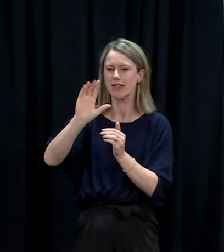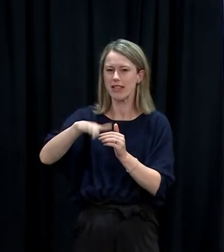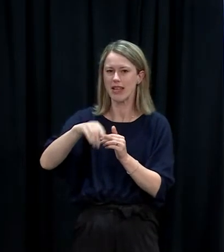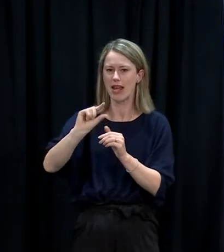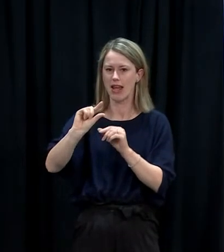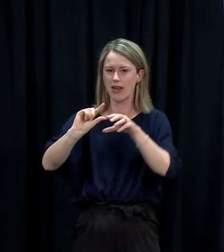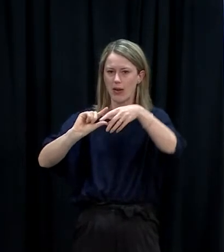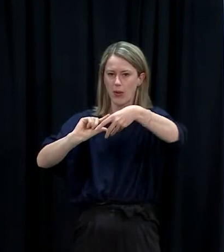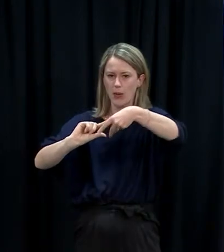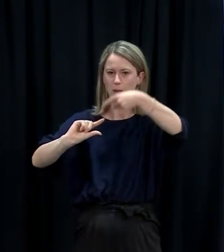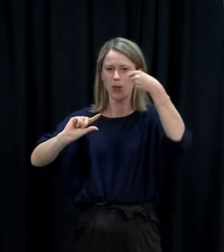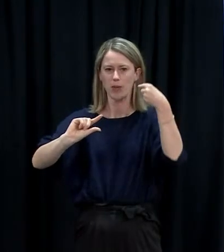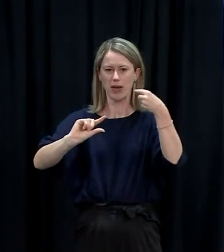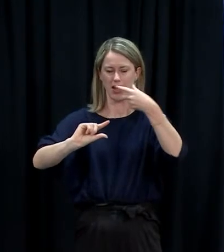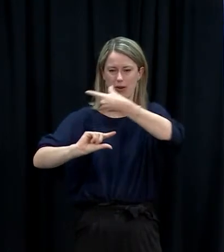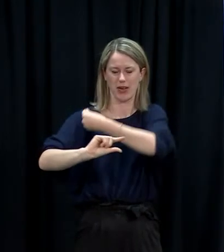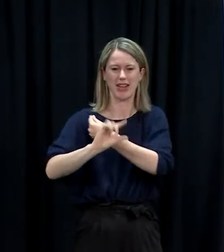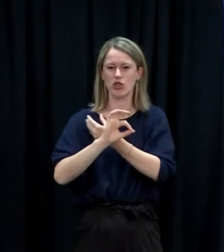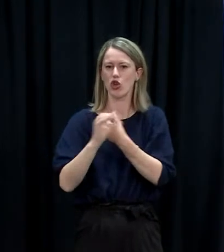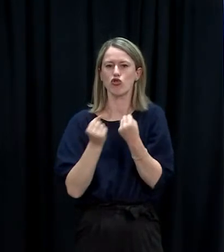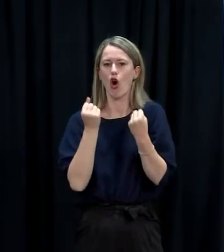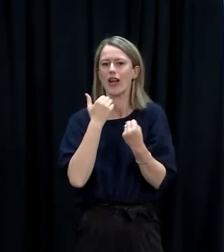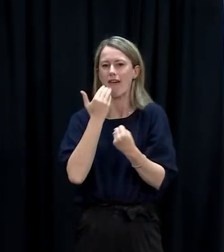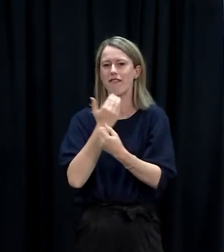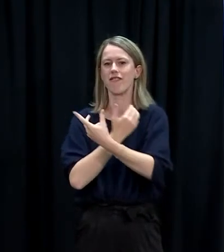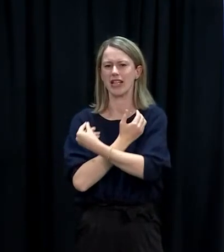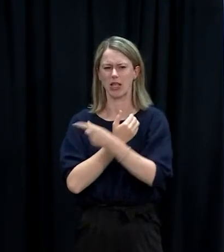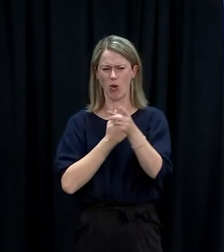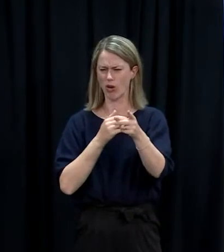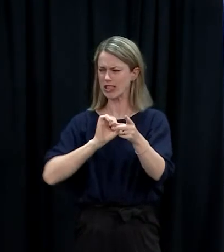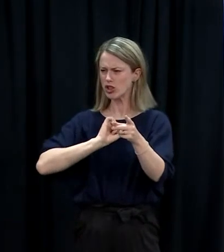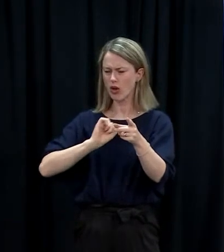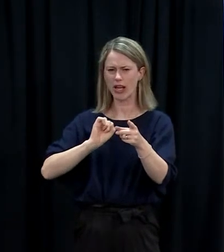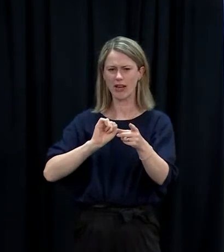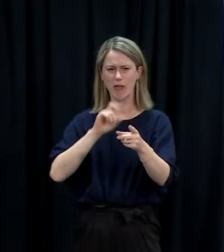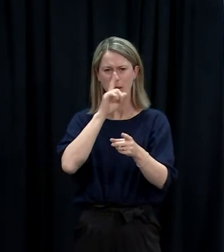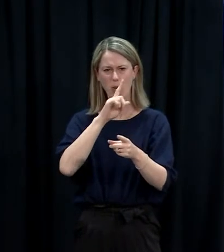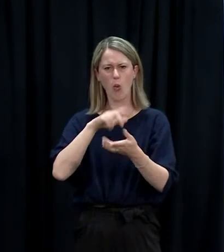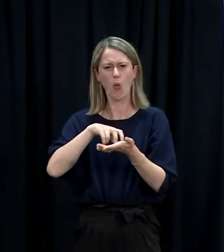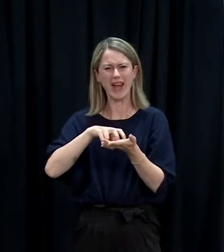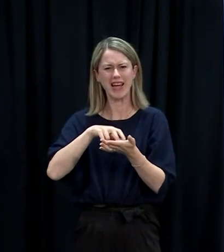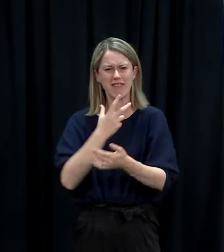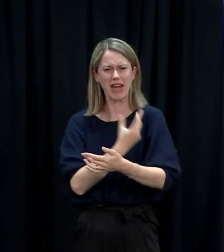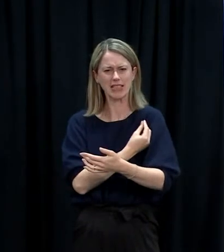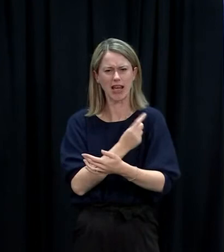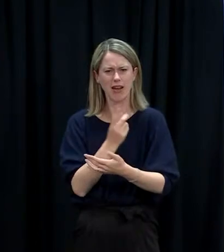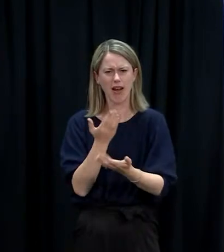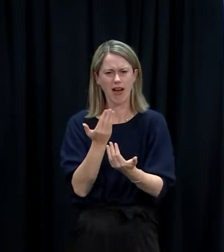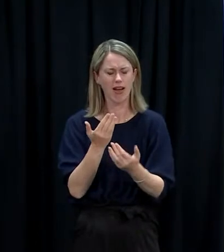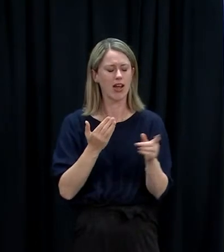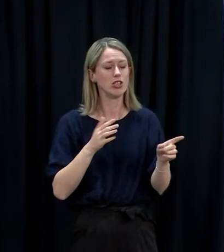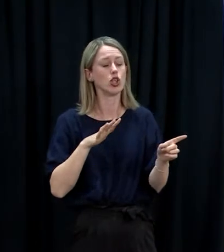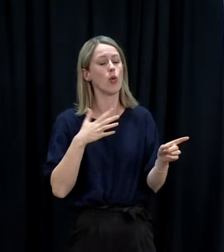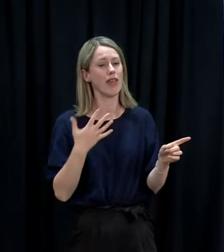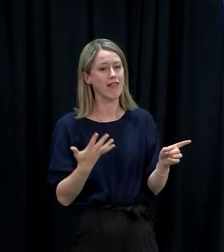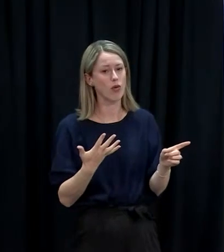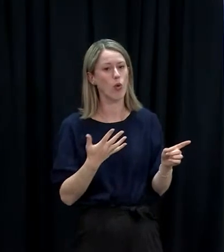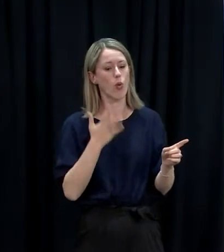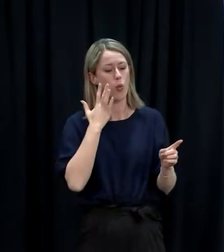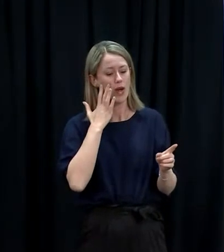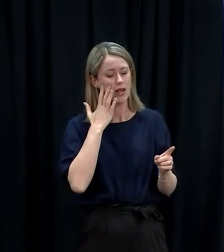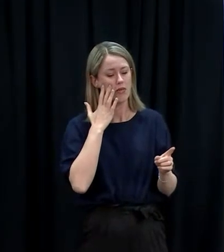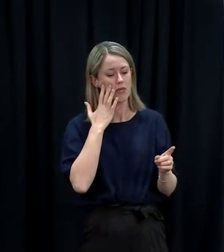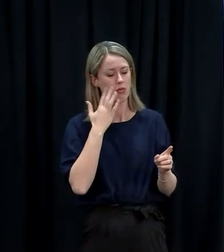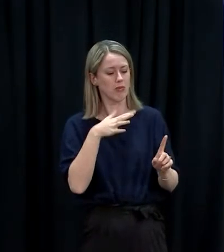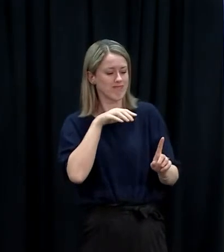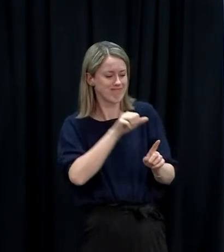do receive a dose, but it's a very diluted dose. And shocking, and therefore what happens, and part of the process that's